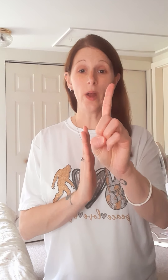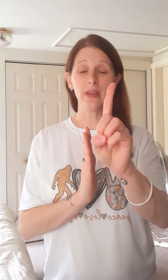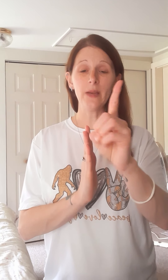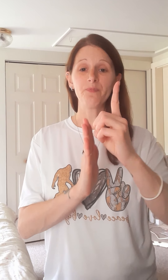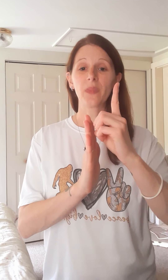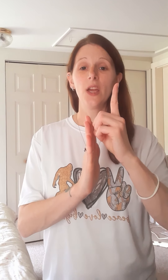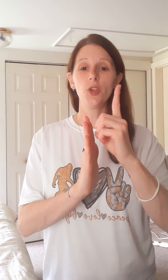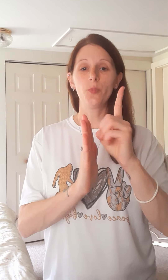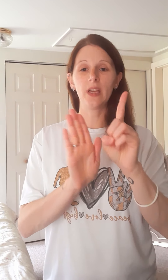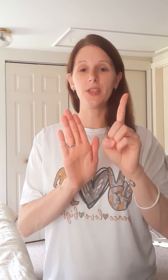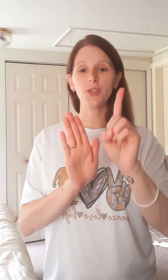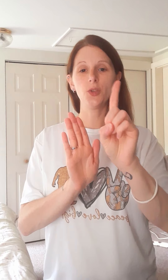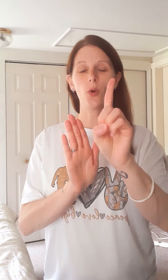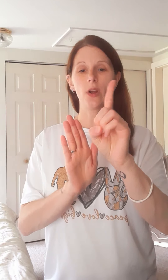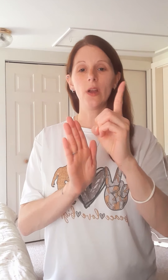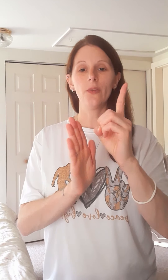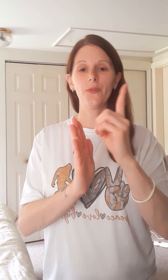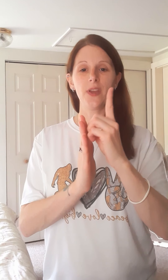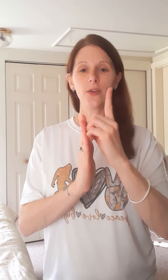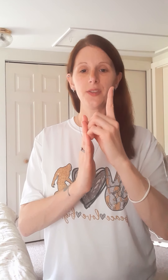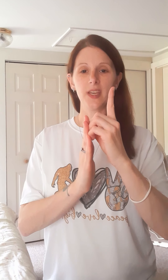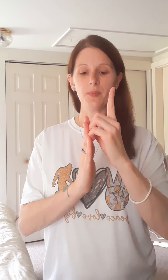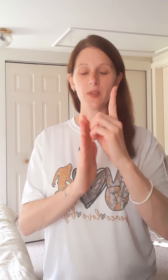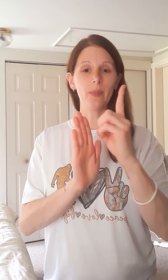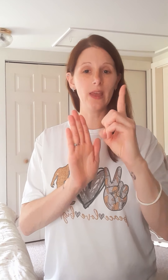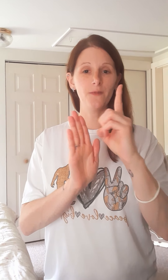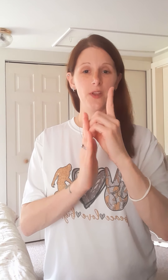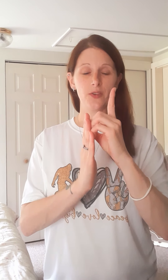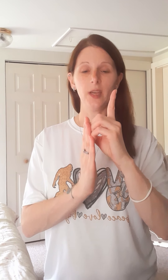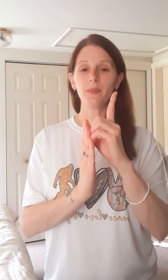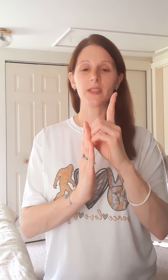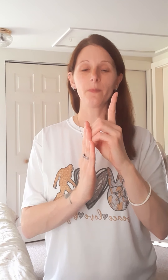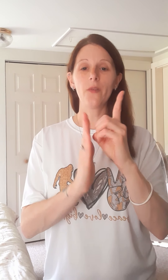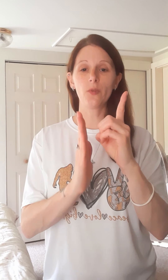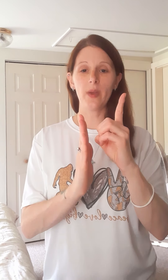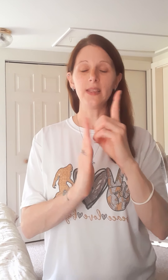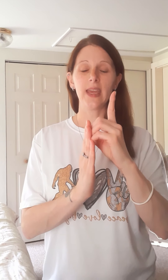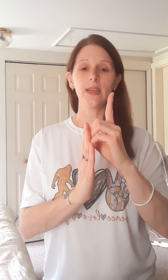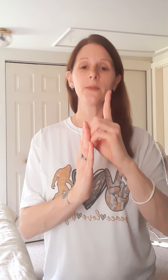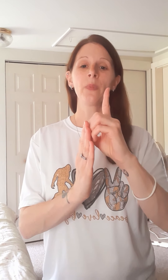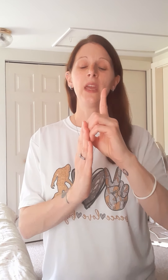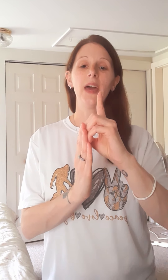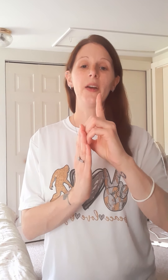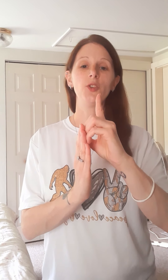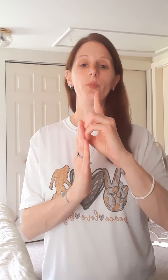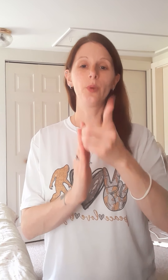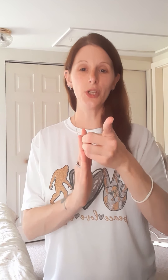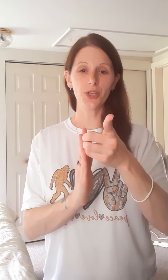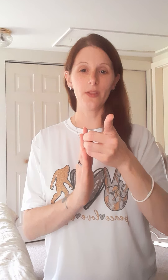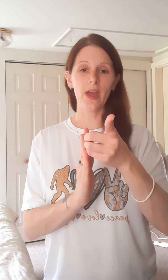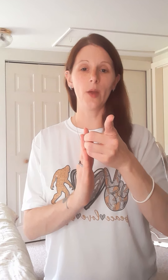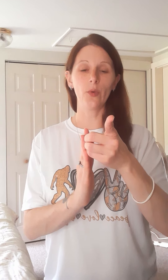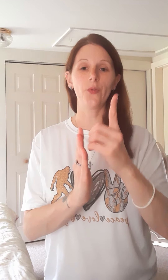minute. You place your fingertips by the fingertips of your base hand, and then you push that number